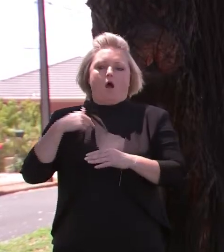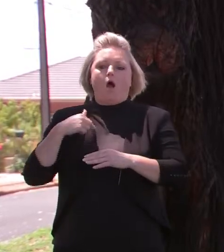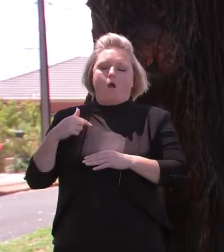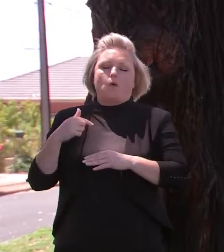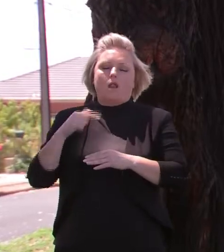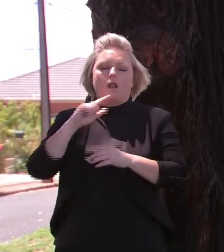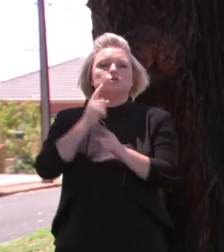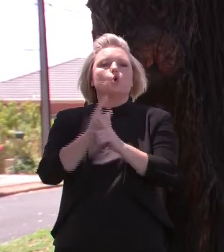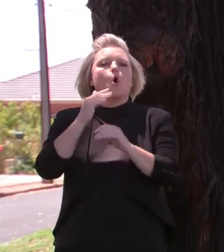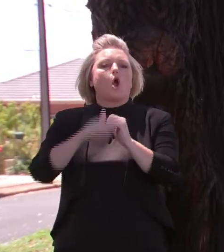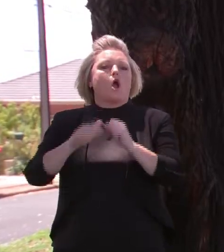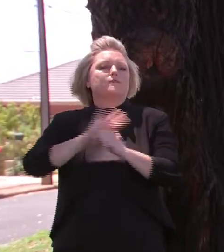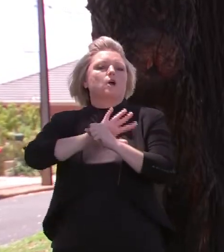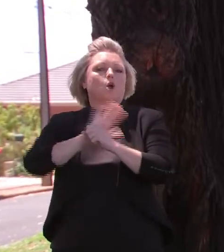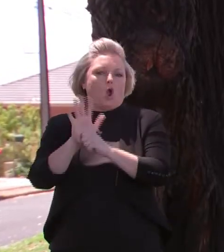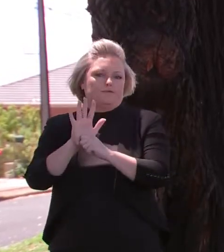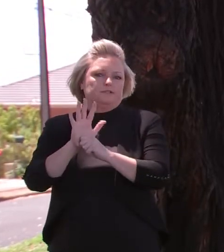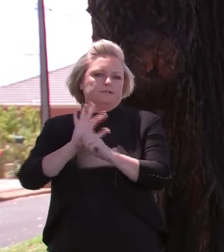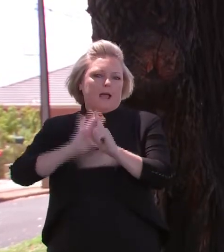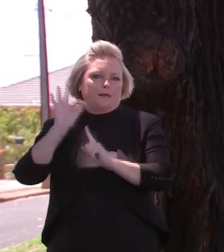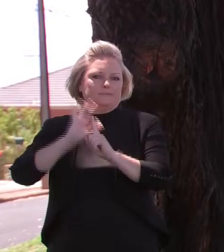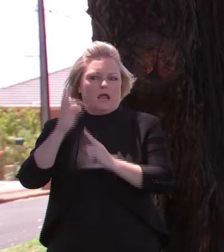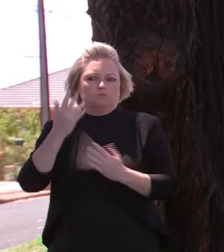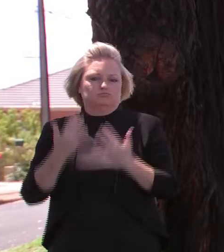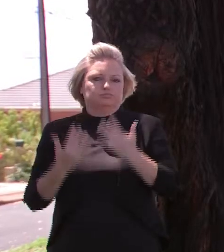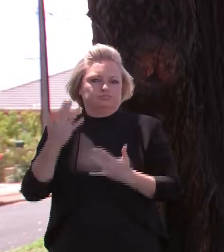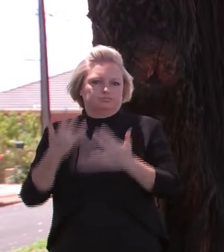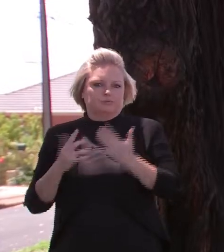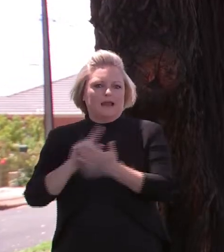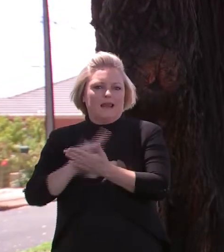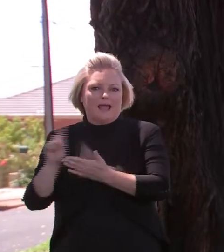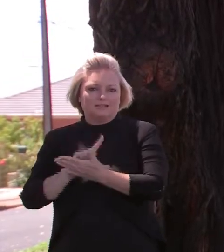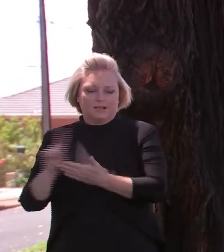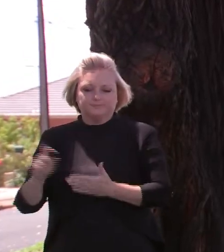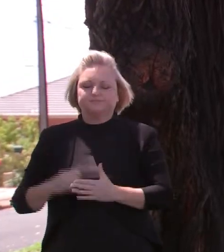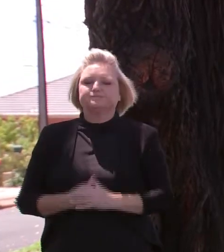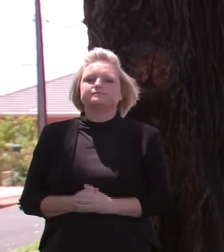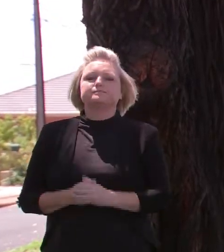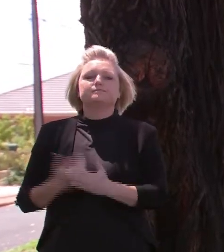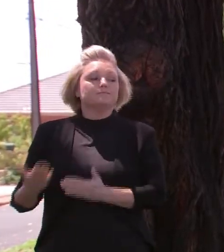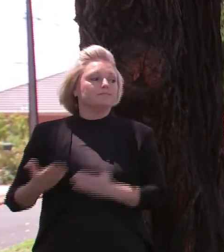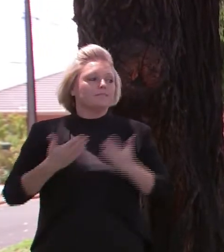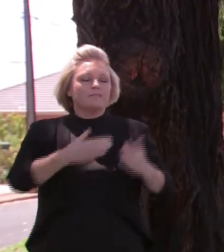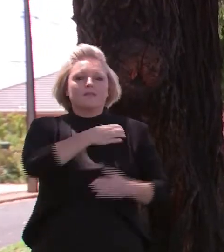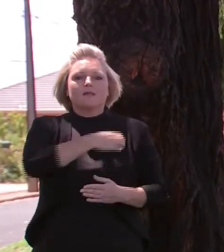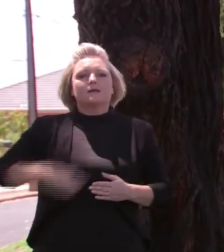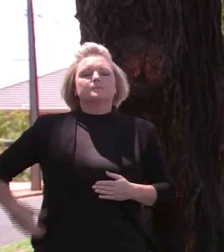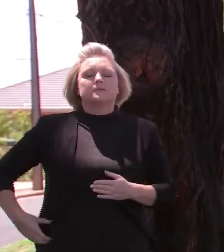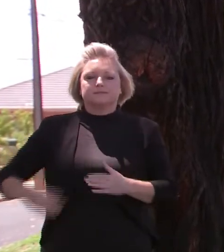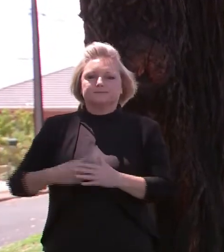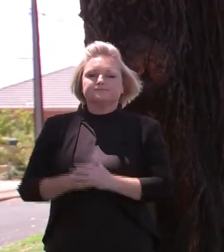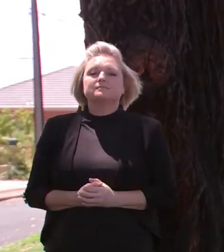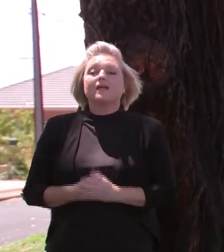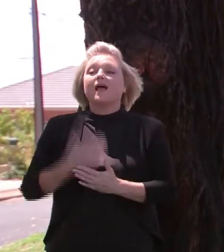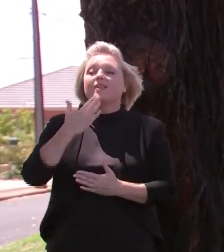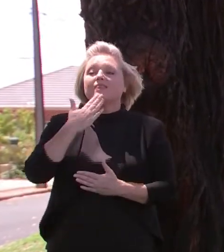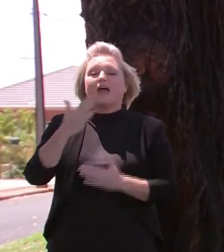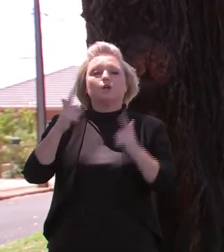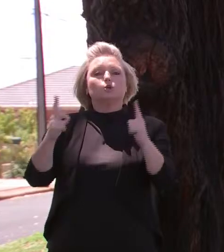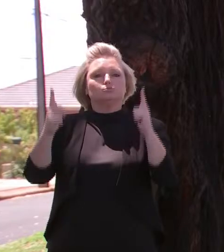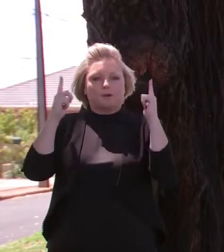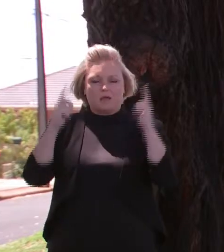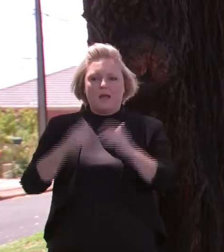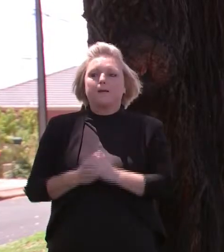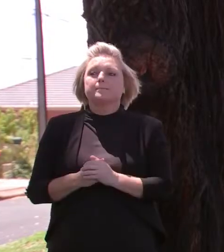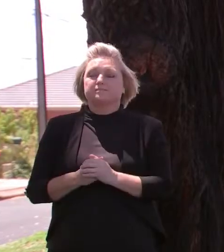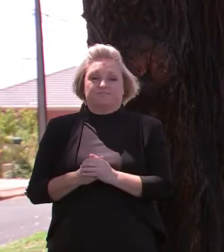terms of the COVID numbers for today. John. Well, thank you very much, Premier, and everything the Premier has said is